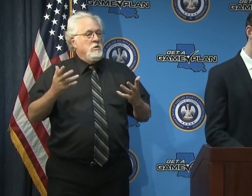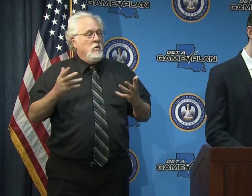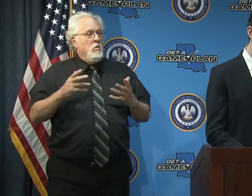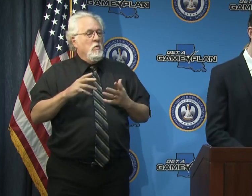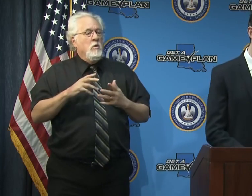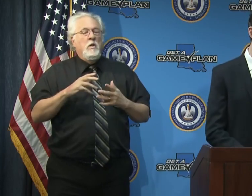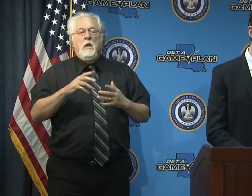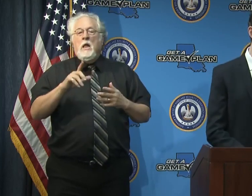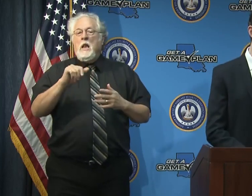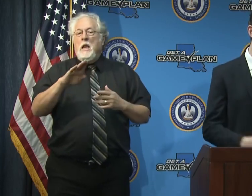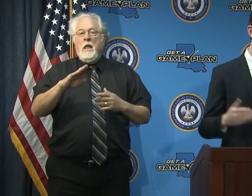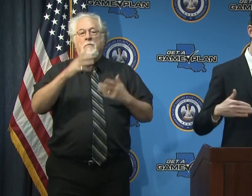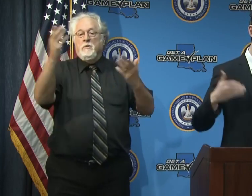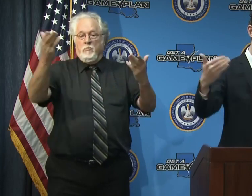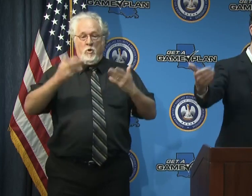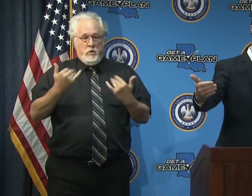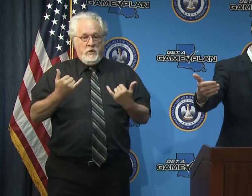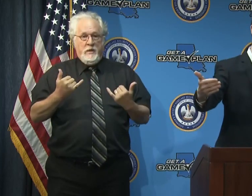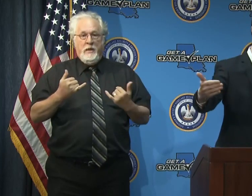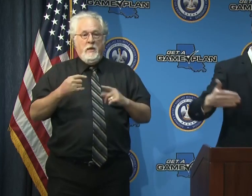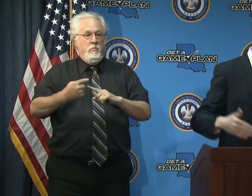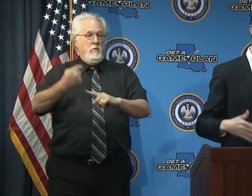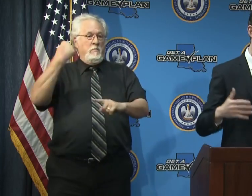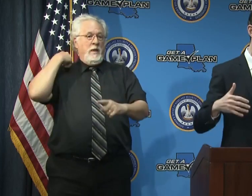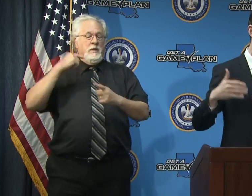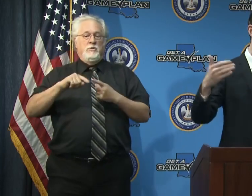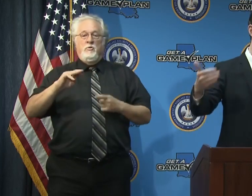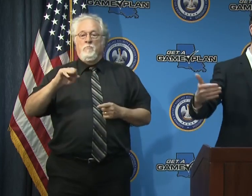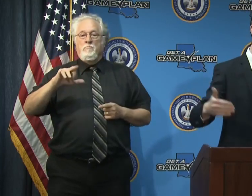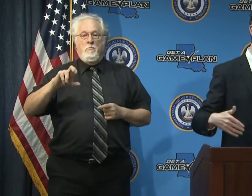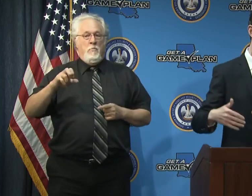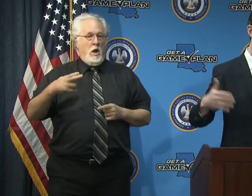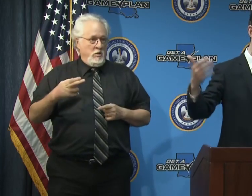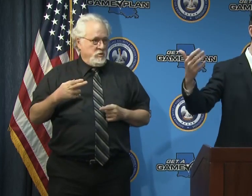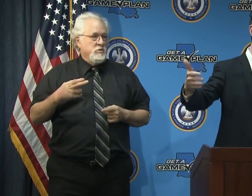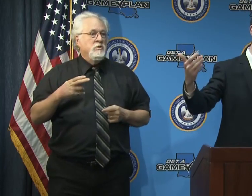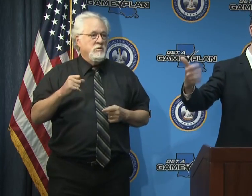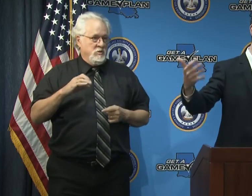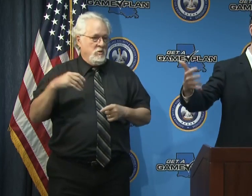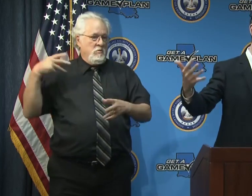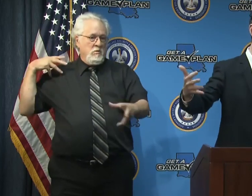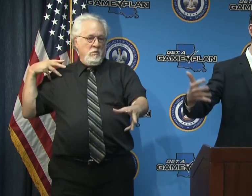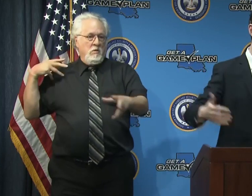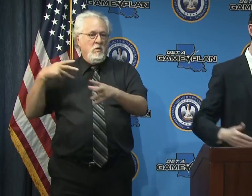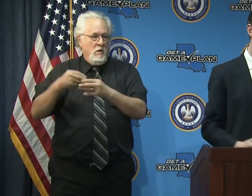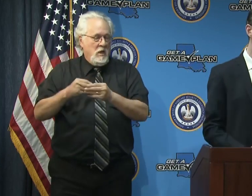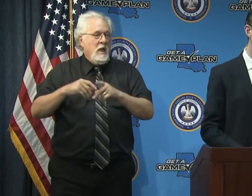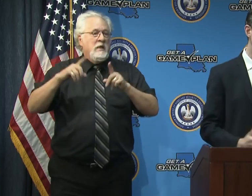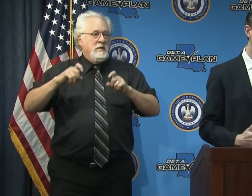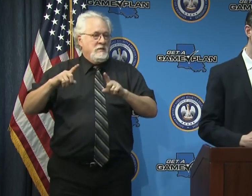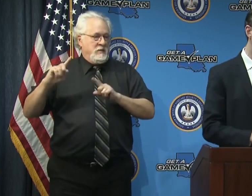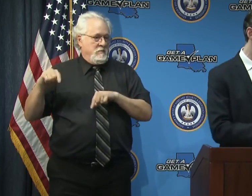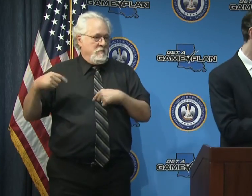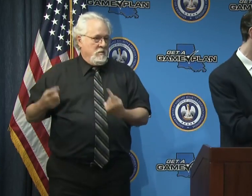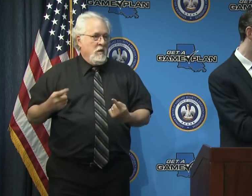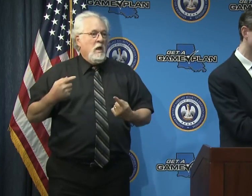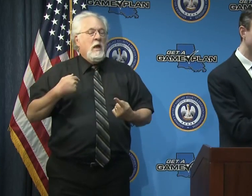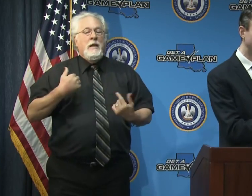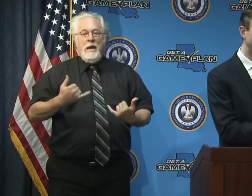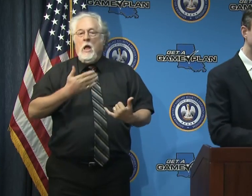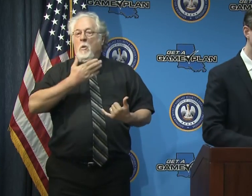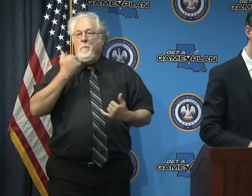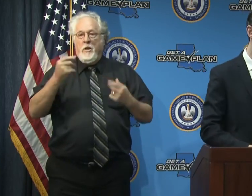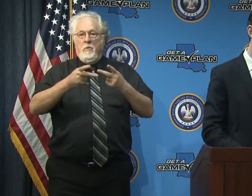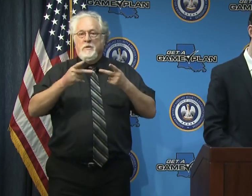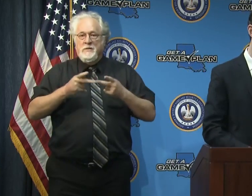and you know the labs we brought in today went back as far as march so so just to give a sense of this is this is testing that's been going on in the state we're going to be in a better position